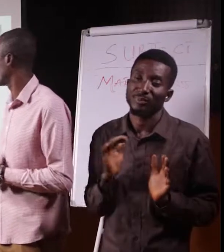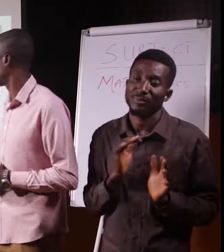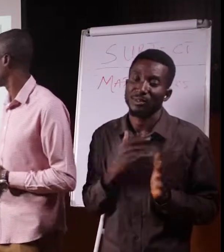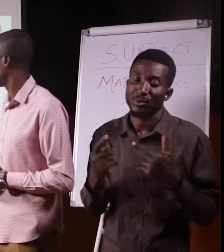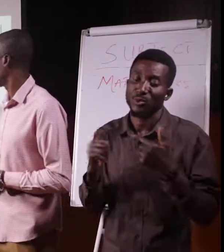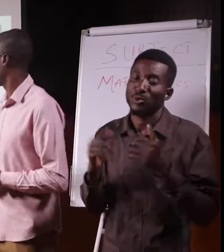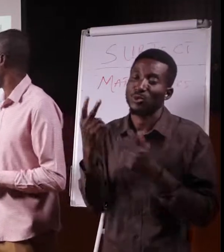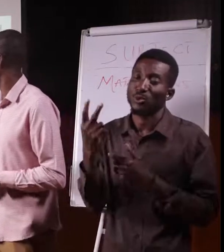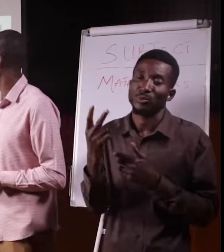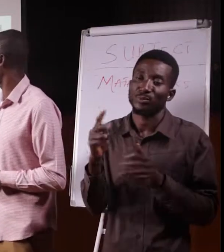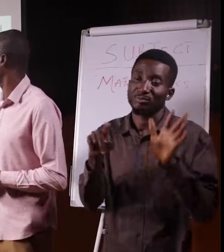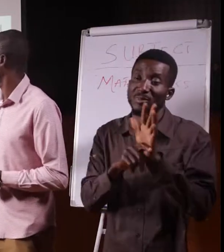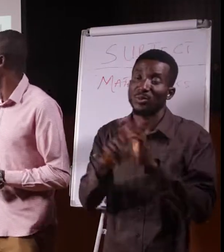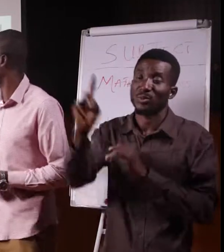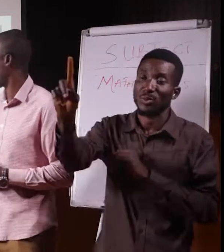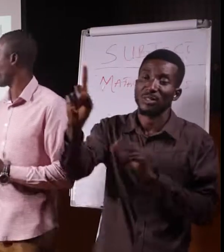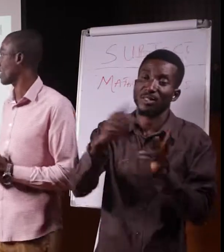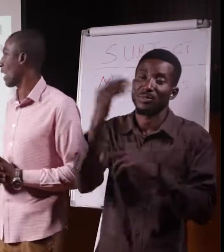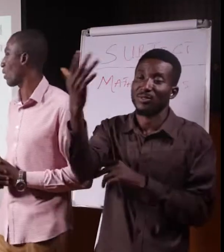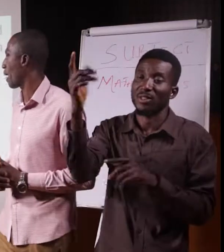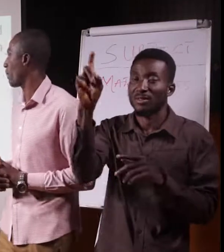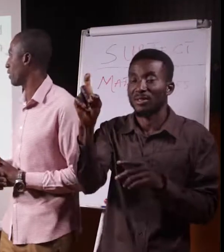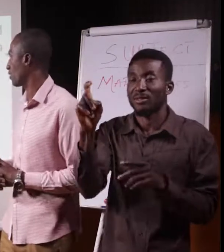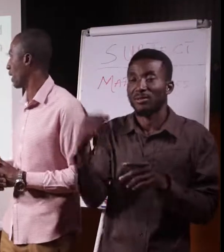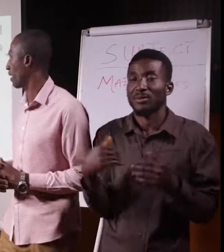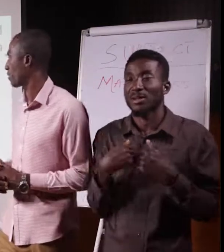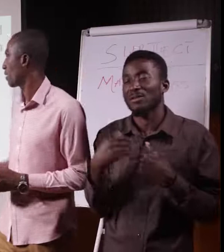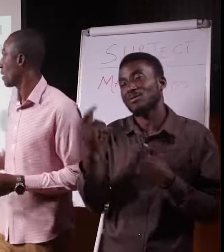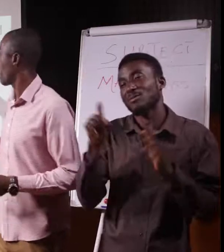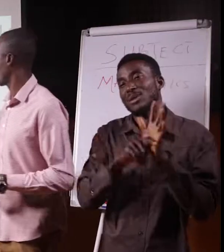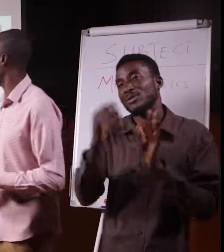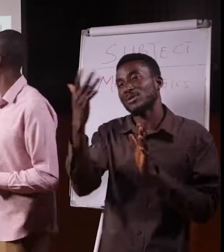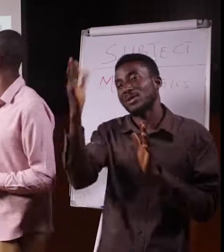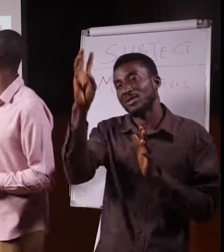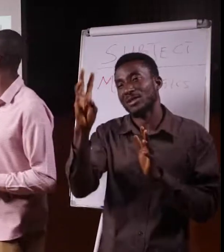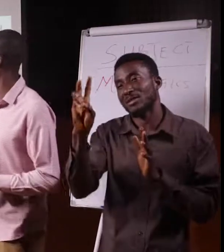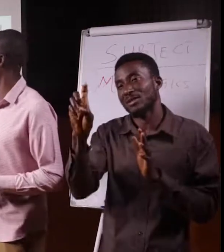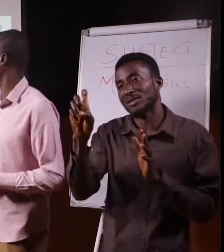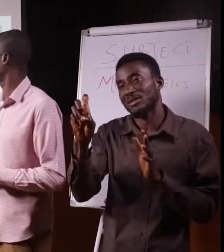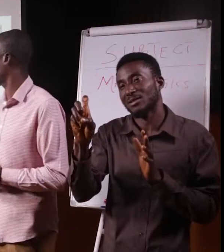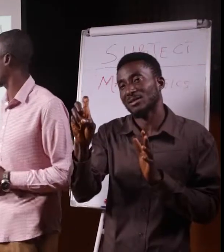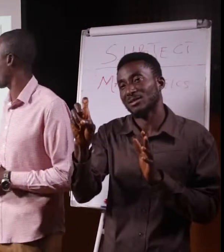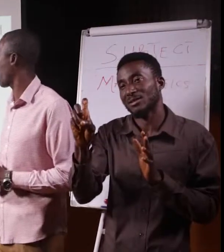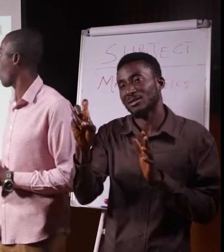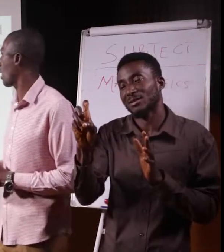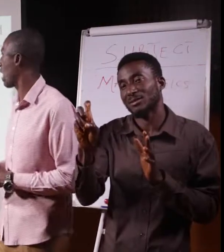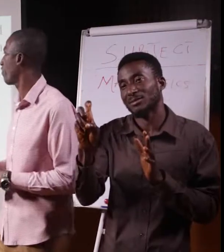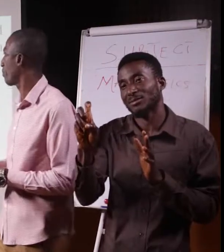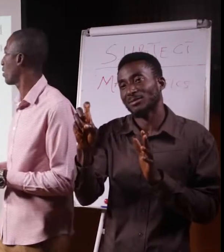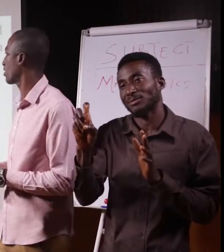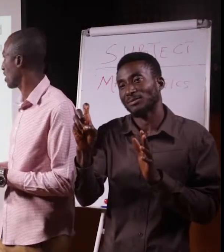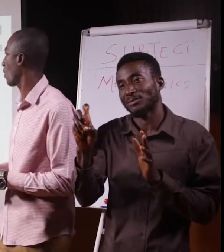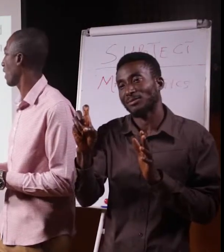to 2. Minus 1 times 5x, I will have minus 5x. Minus 1 times minus 3y, I will